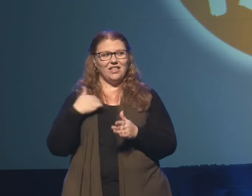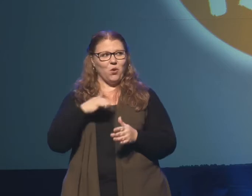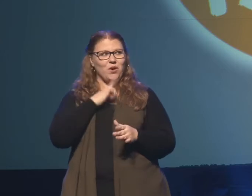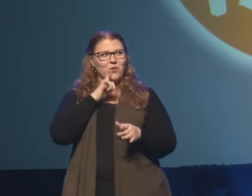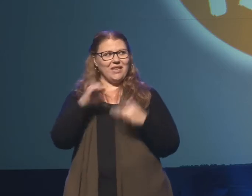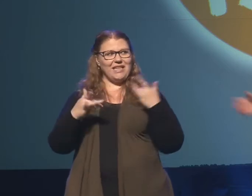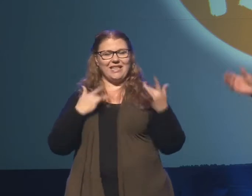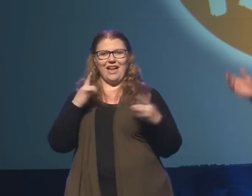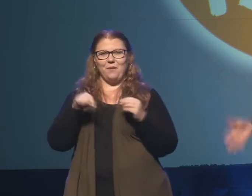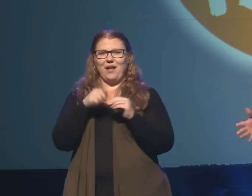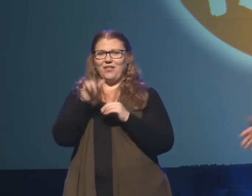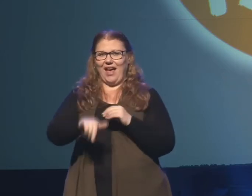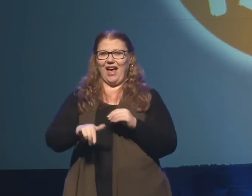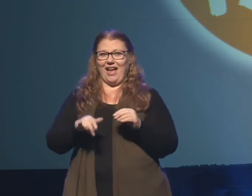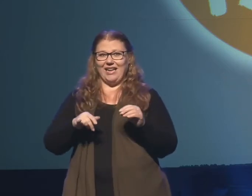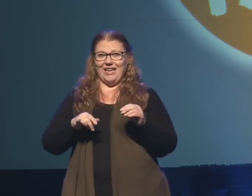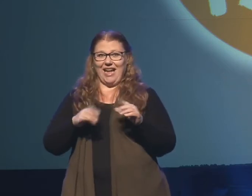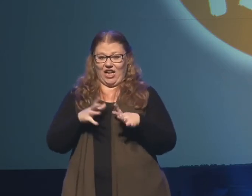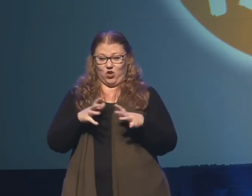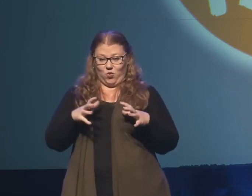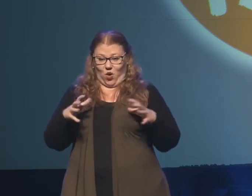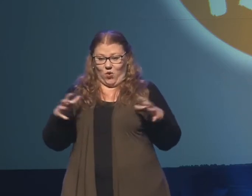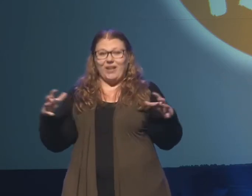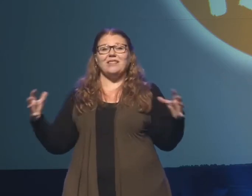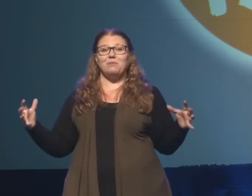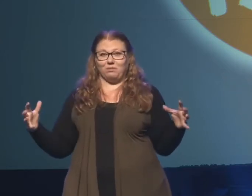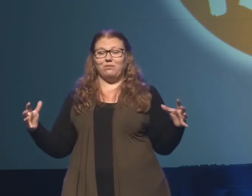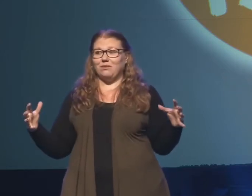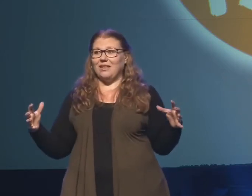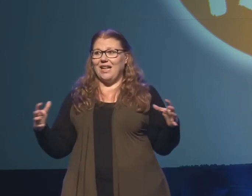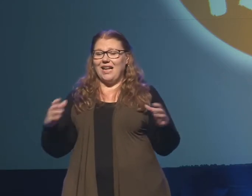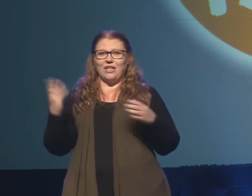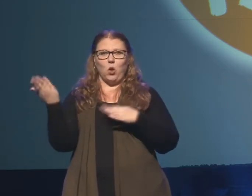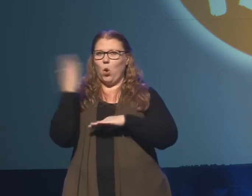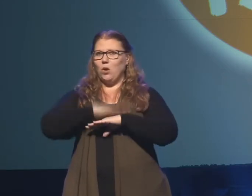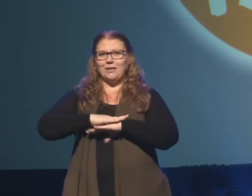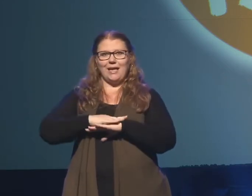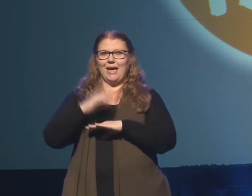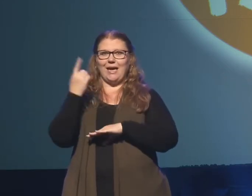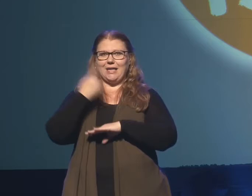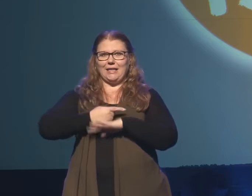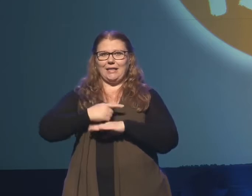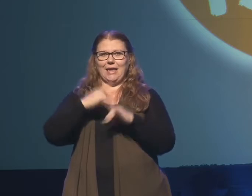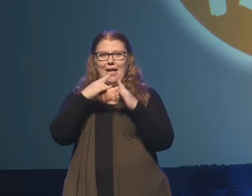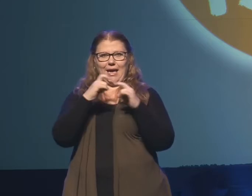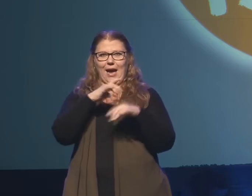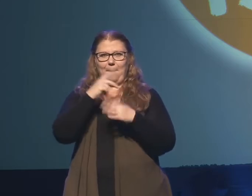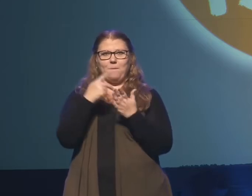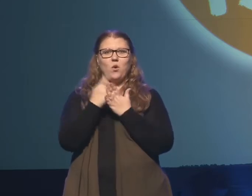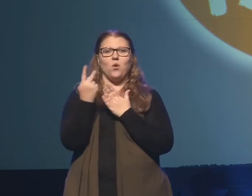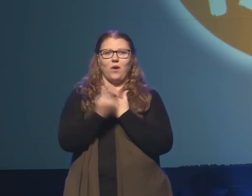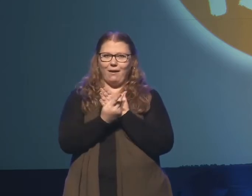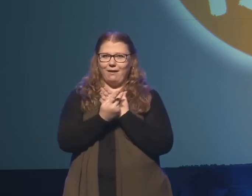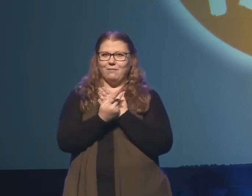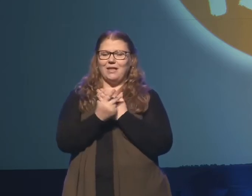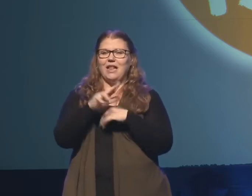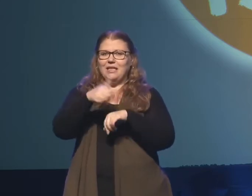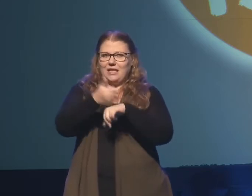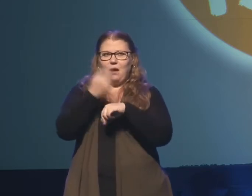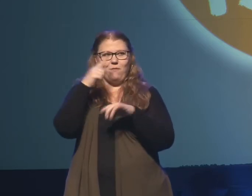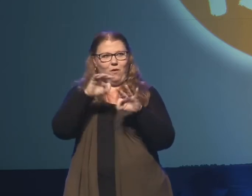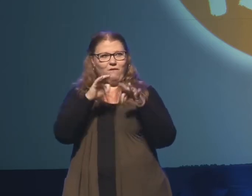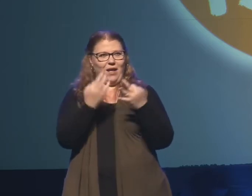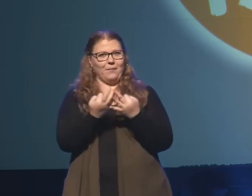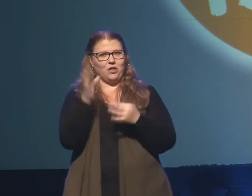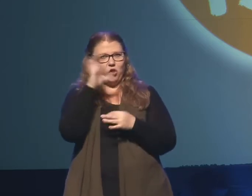super excited. It's growing by leaps and bounds. It's an all-day day camp program that's getting started for families that are looking for and